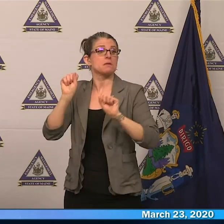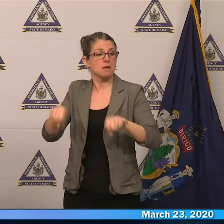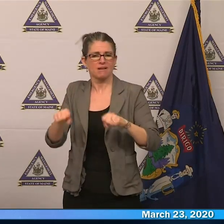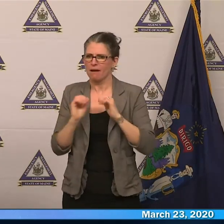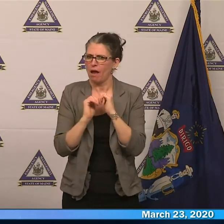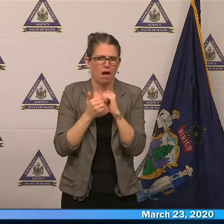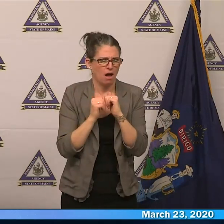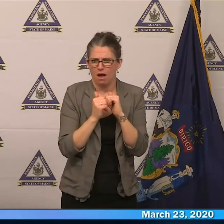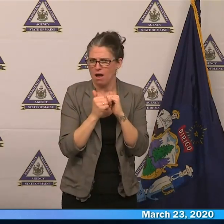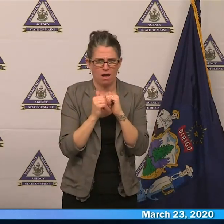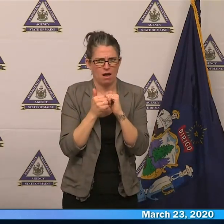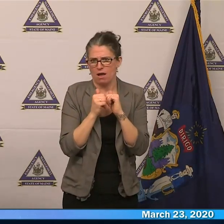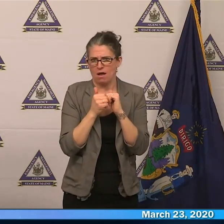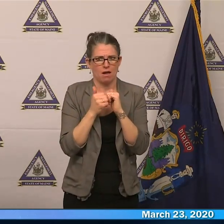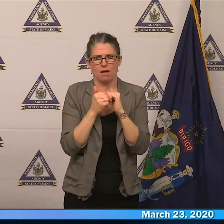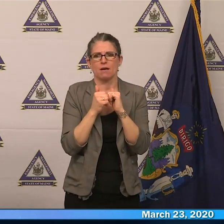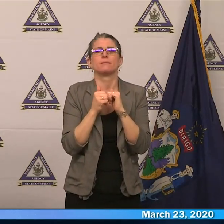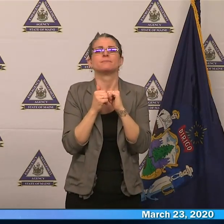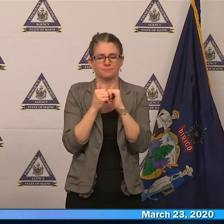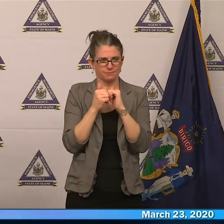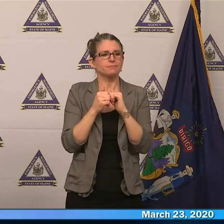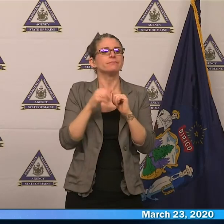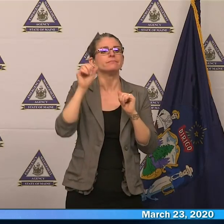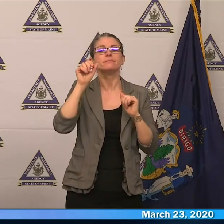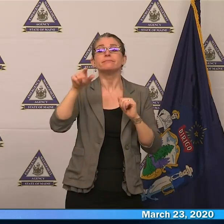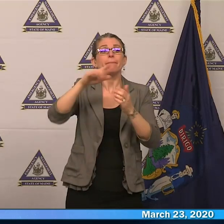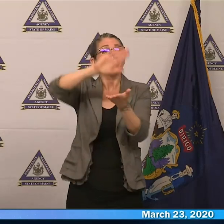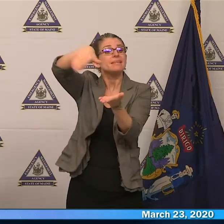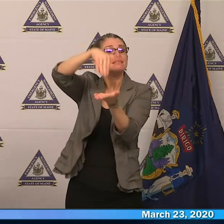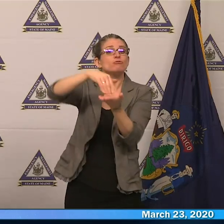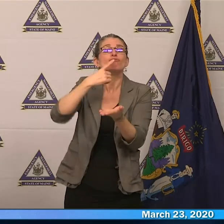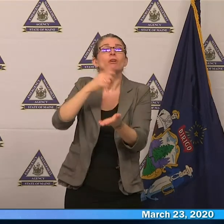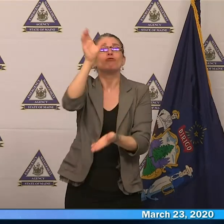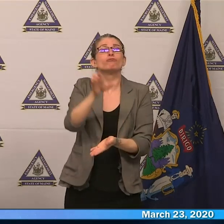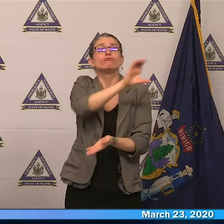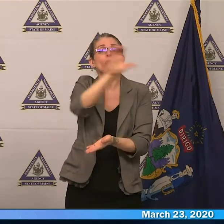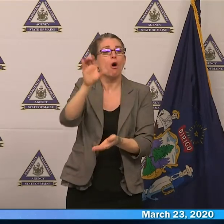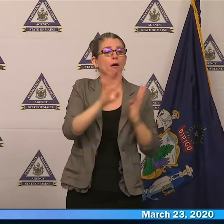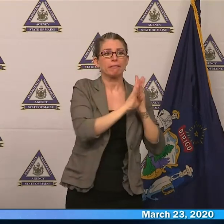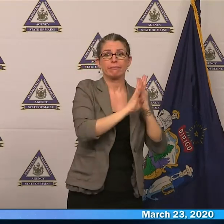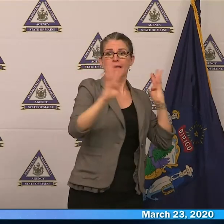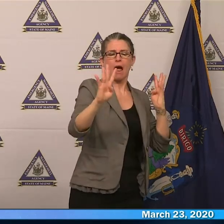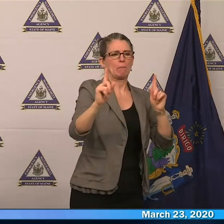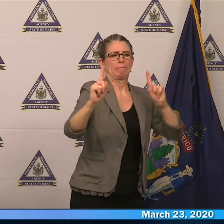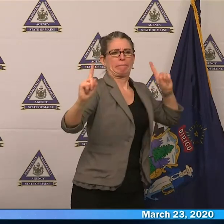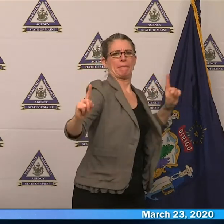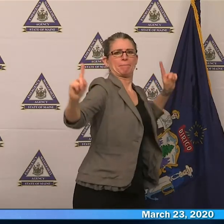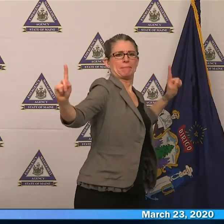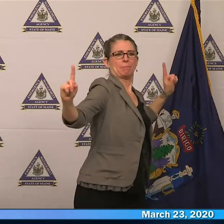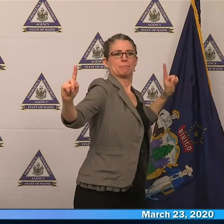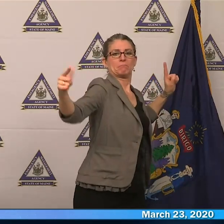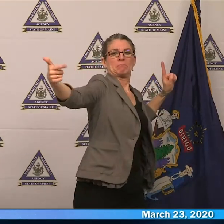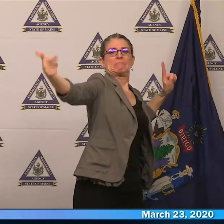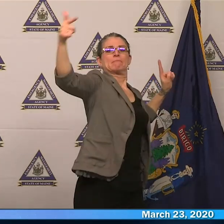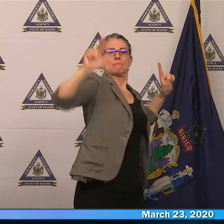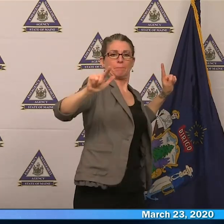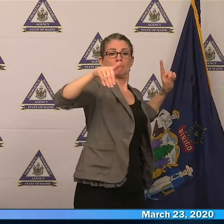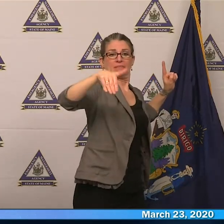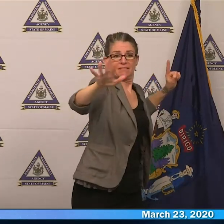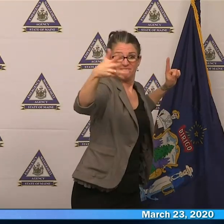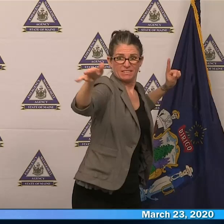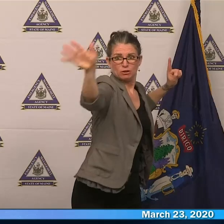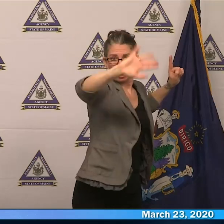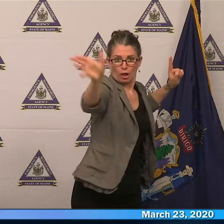to still take blood. They are aware of the social distancing, physical distancing requirements. And so at this time,